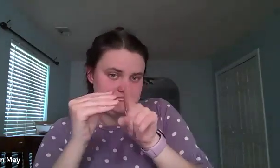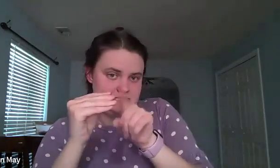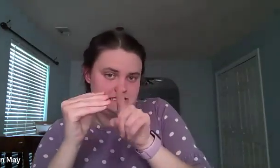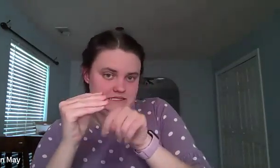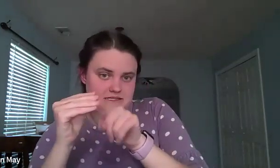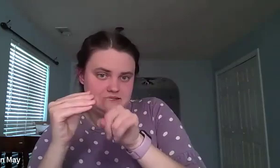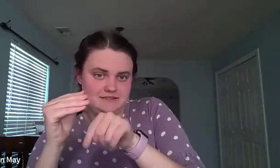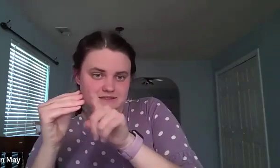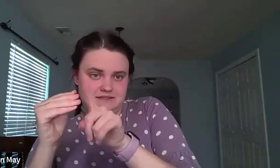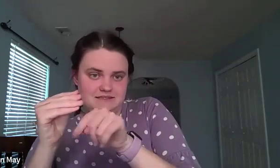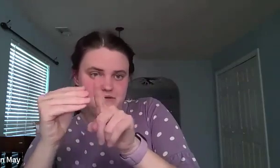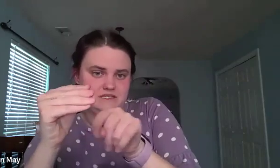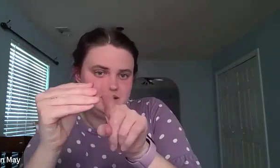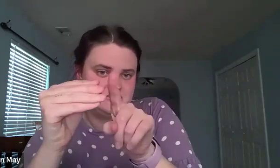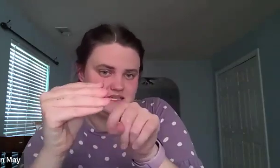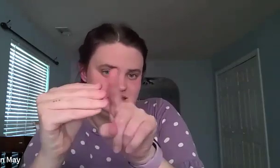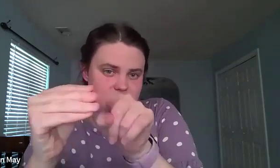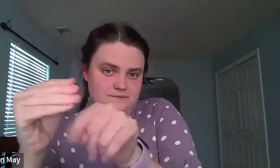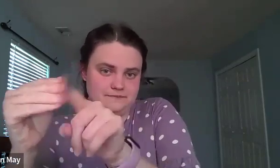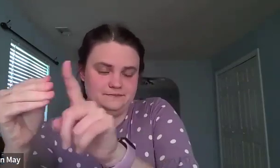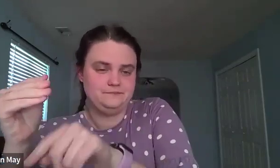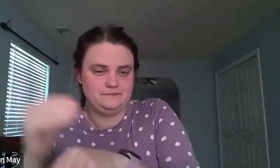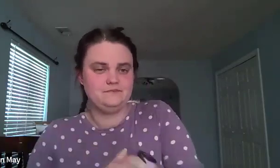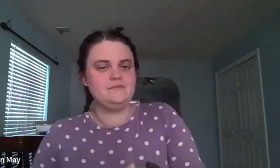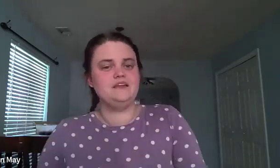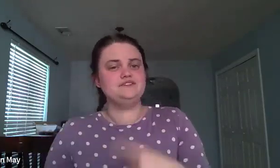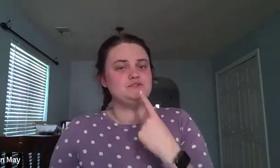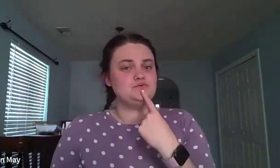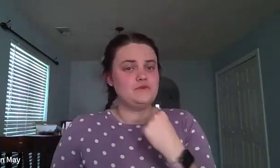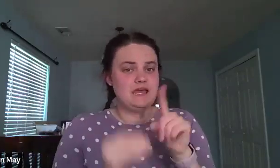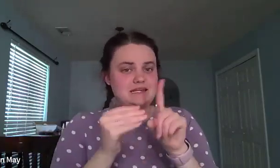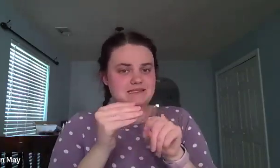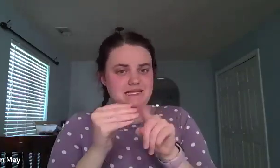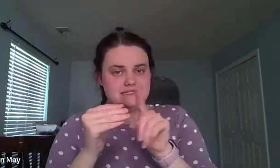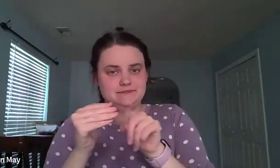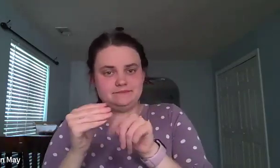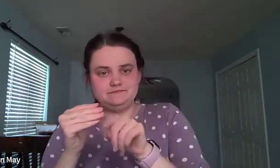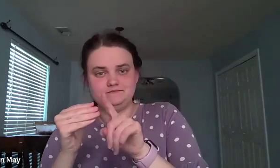slice. So it's like I'm slicing it. So red, slice.